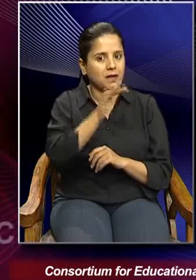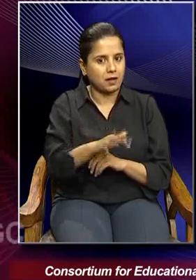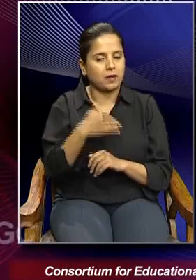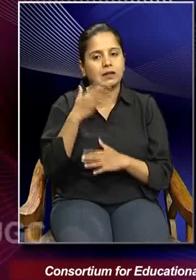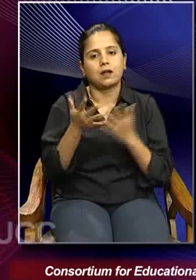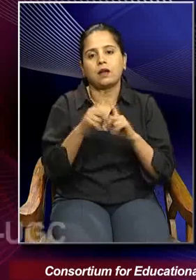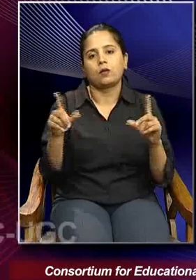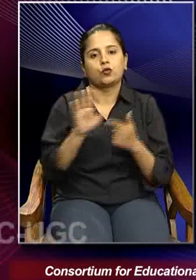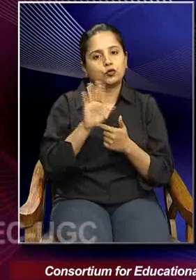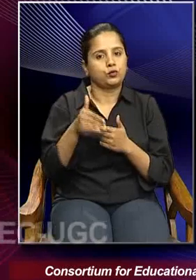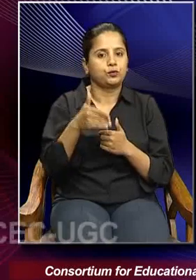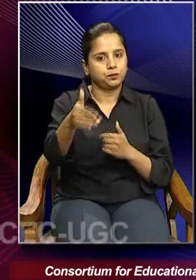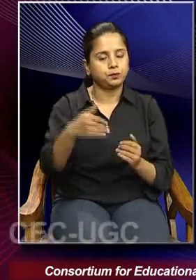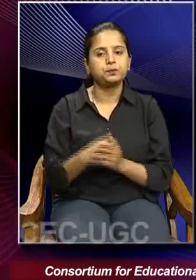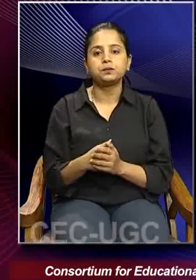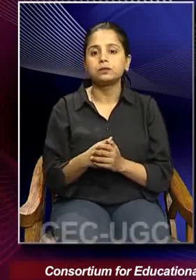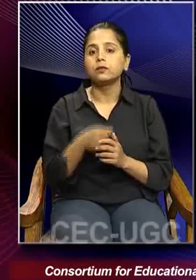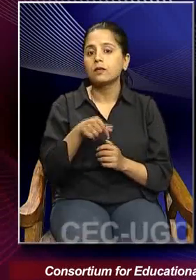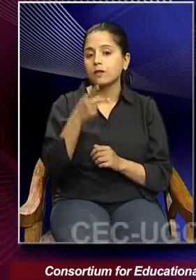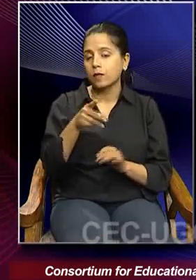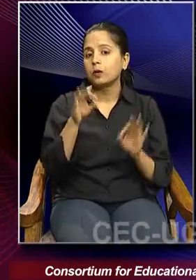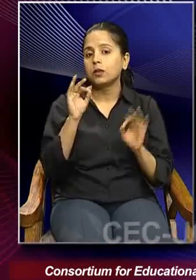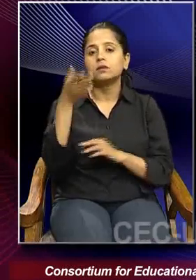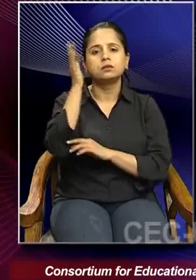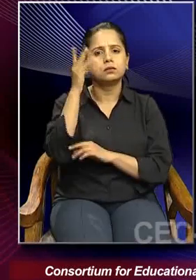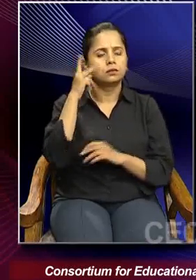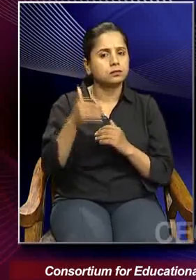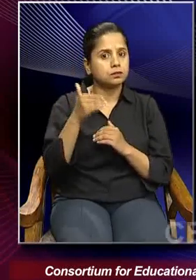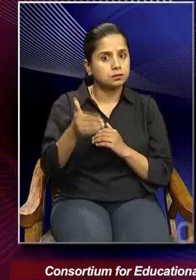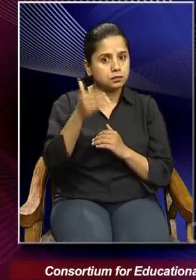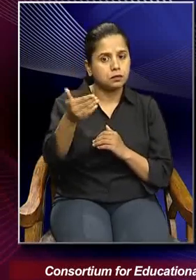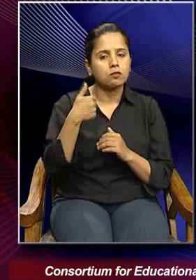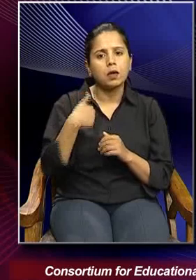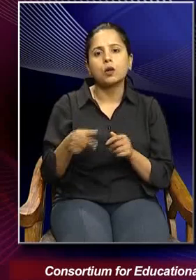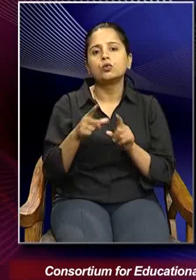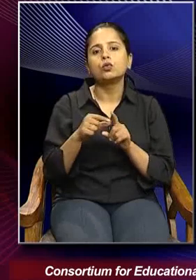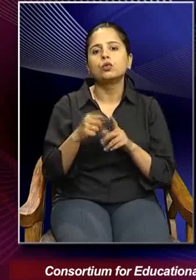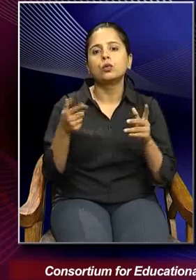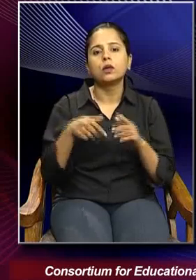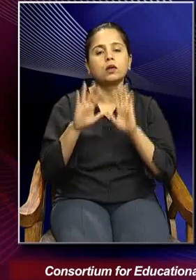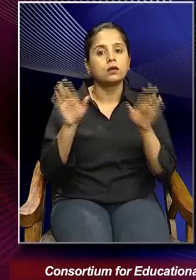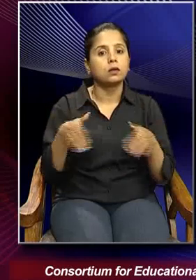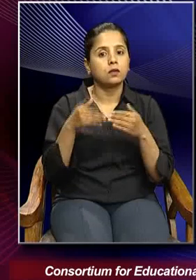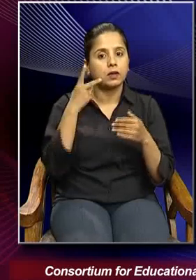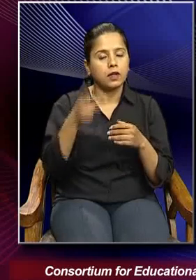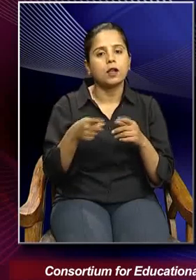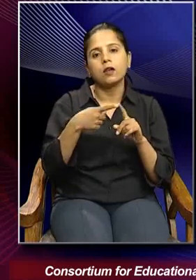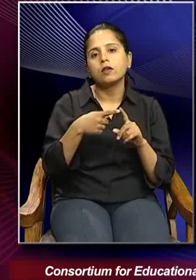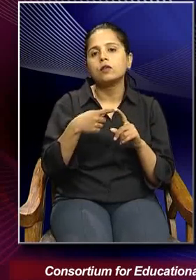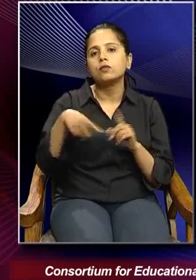language. And in this special lecture series, we are doing an introduction to